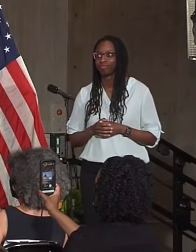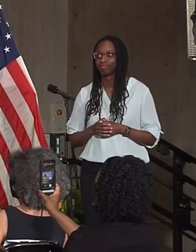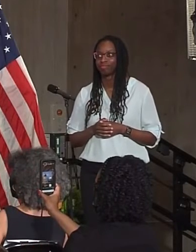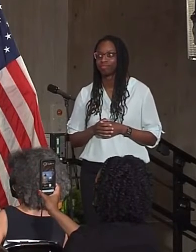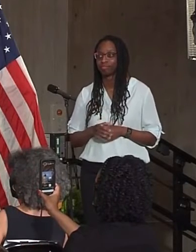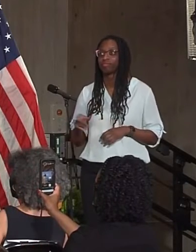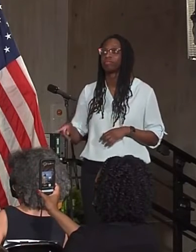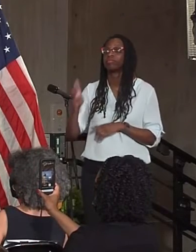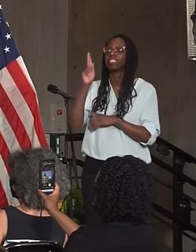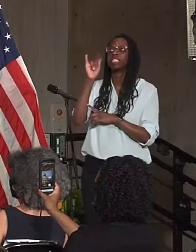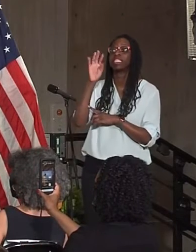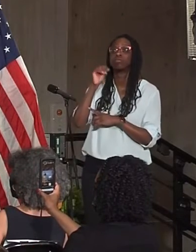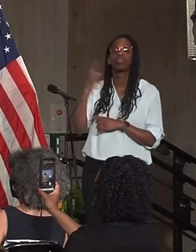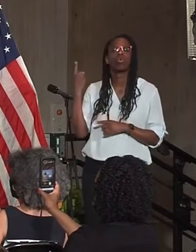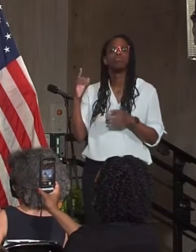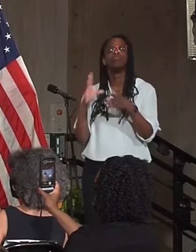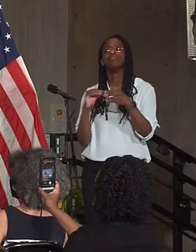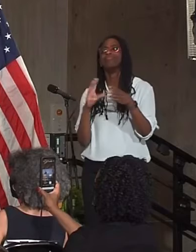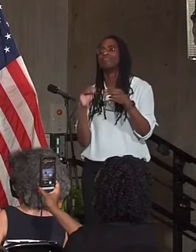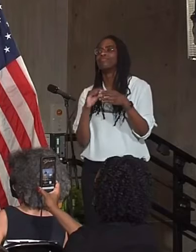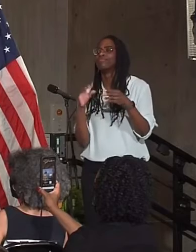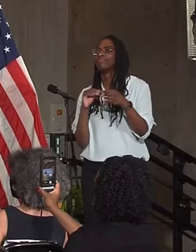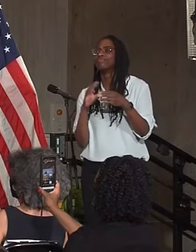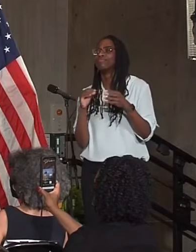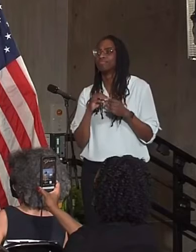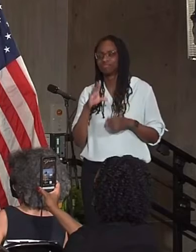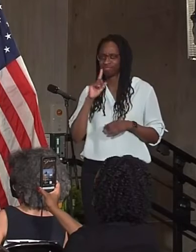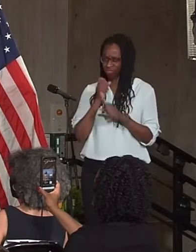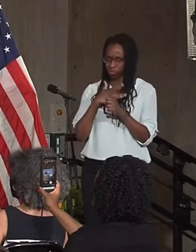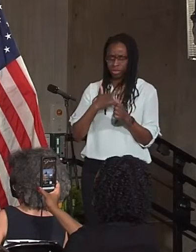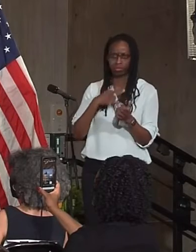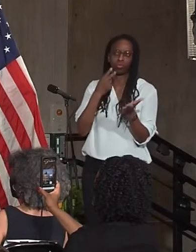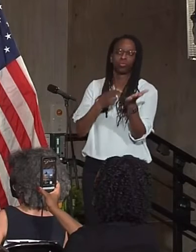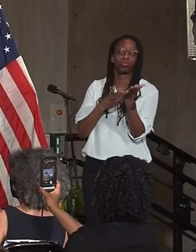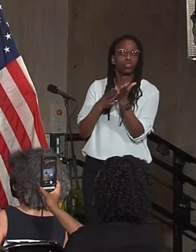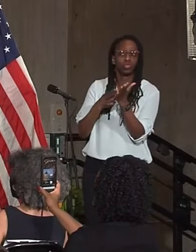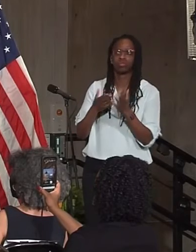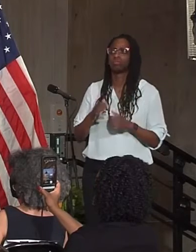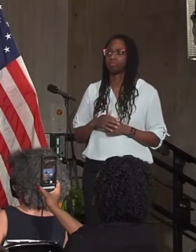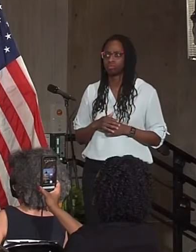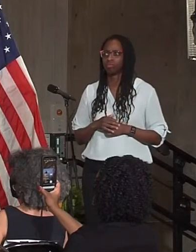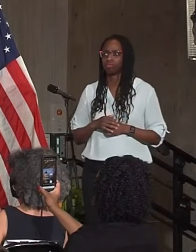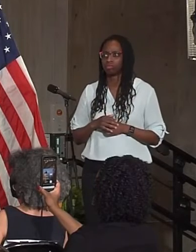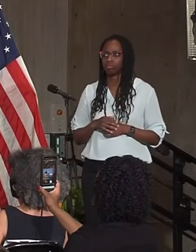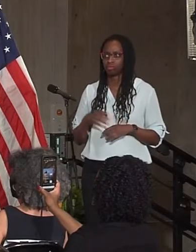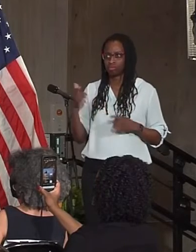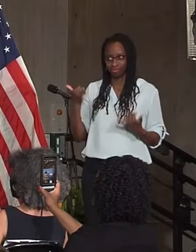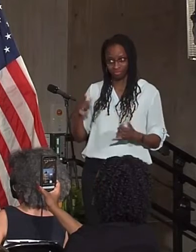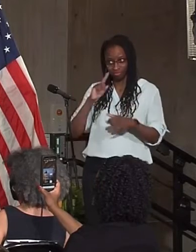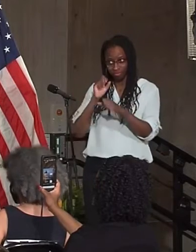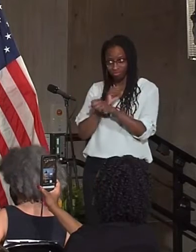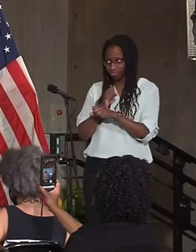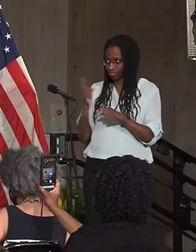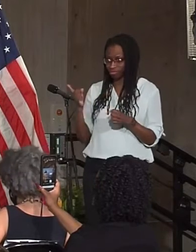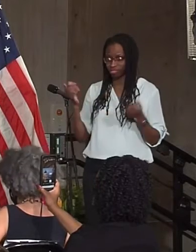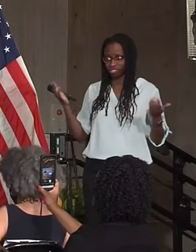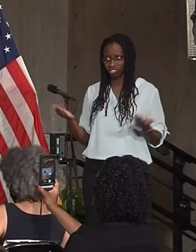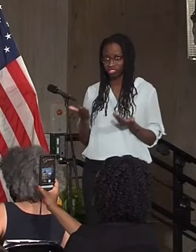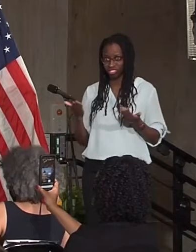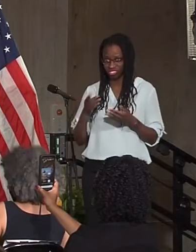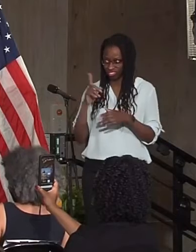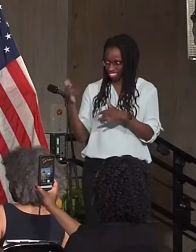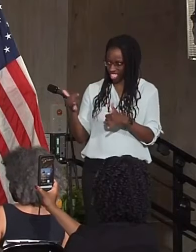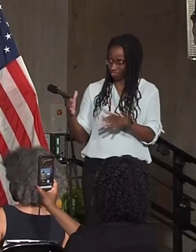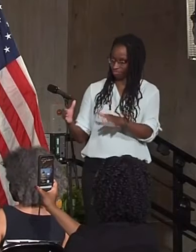she commands the coroner office and has the power, executive power, I know she will continue